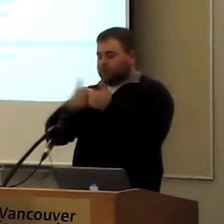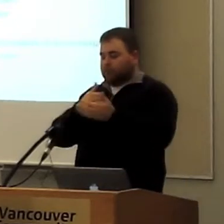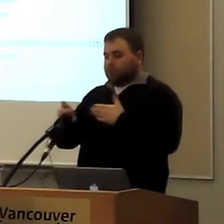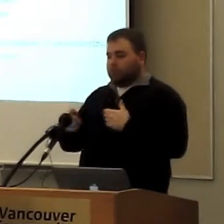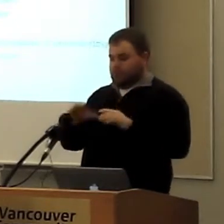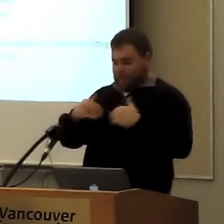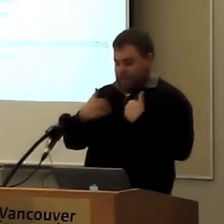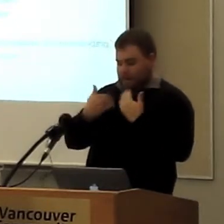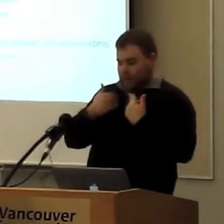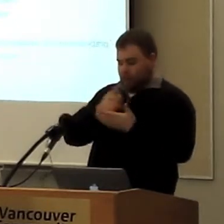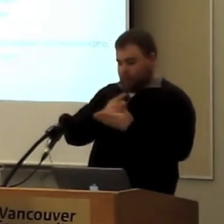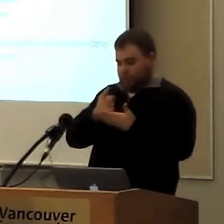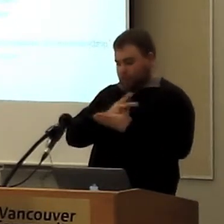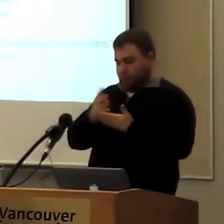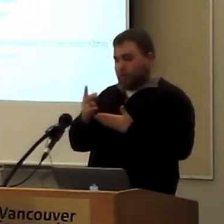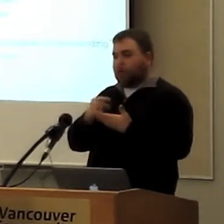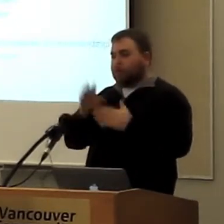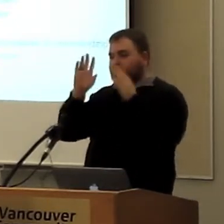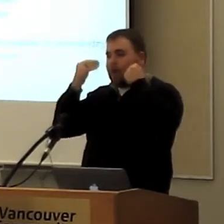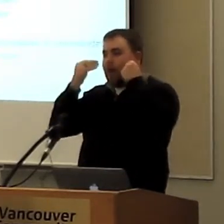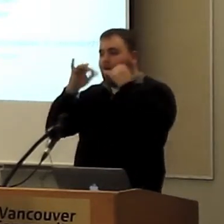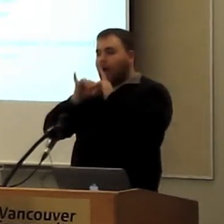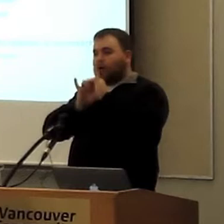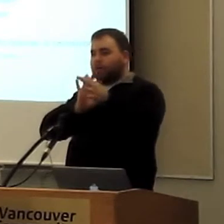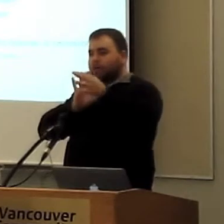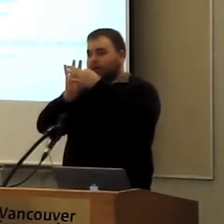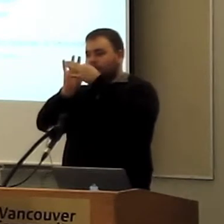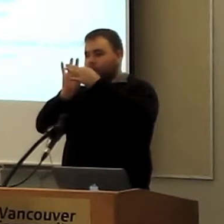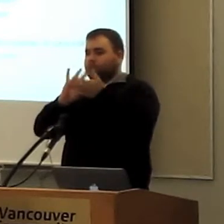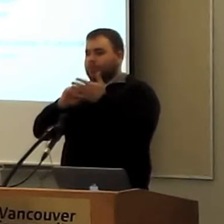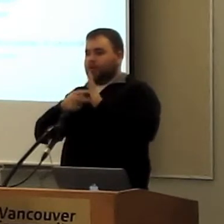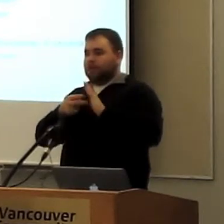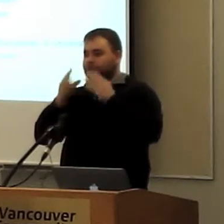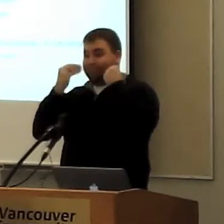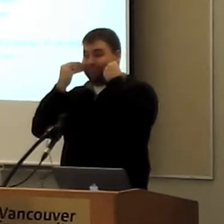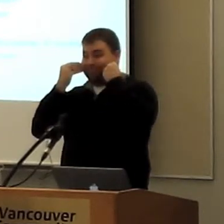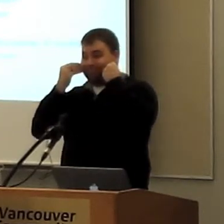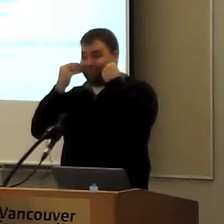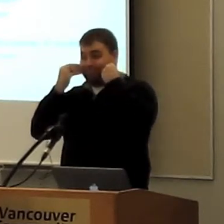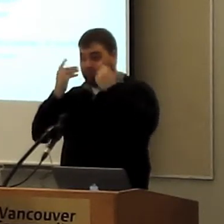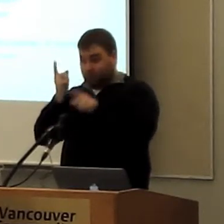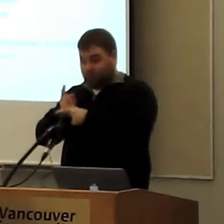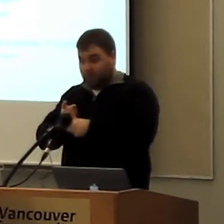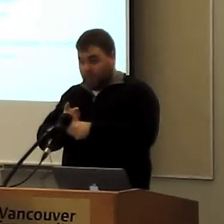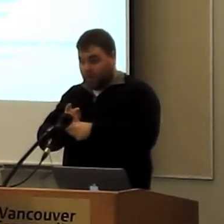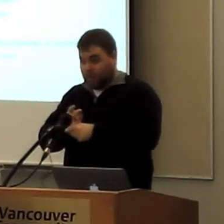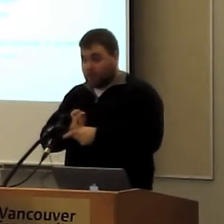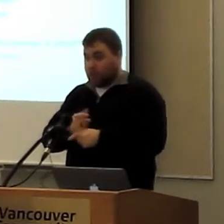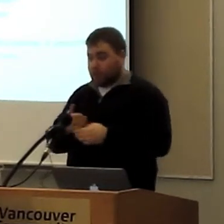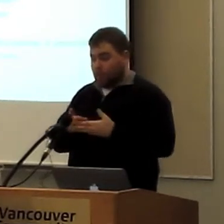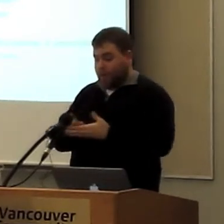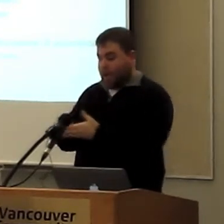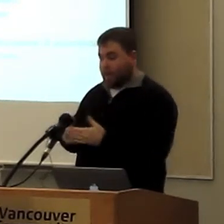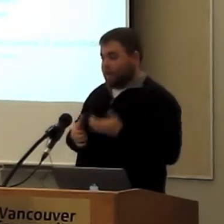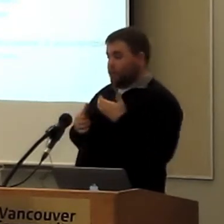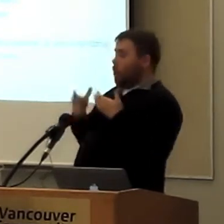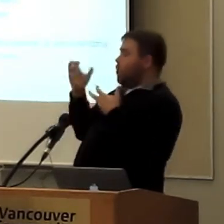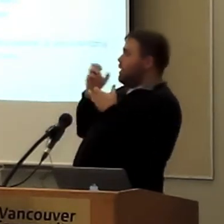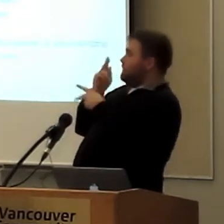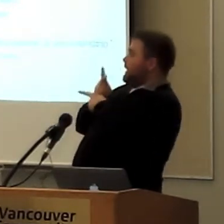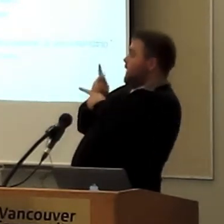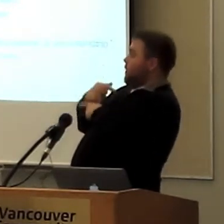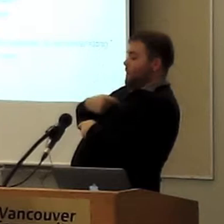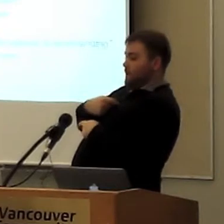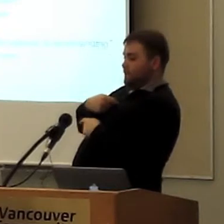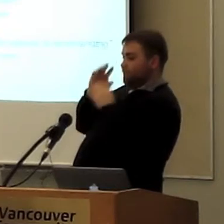It's a means of establishing a connection, a relationship. Being cared for is obviously very important for the human being. But we all are born